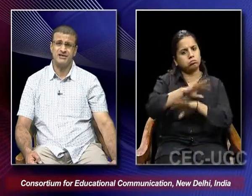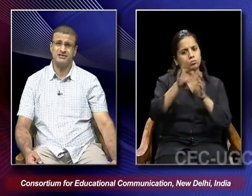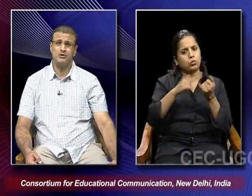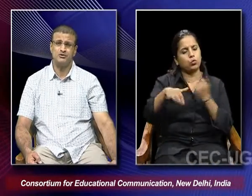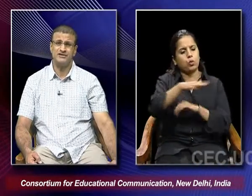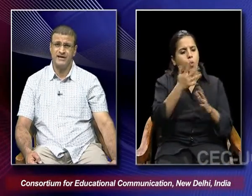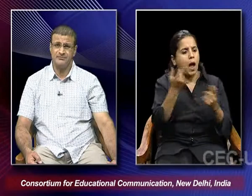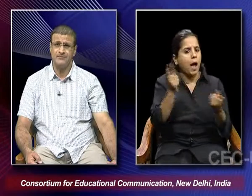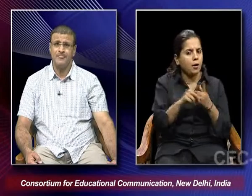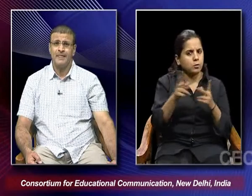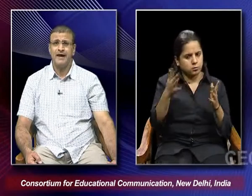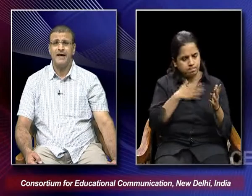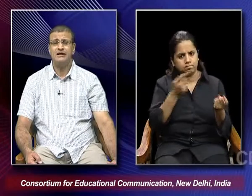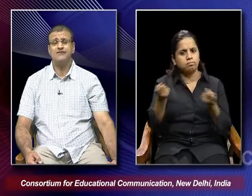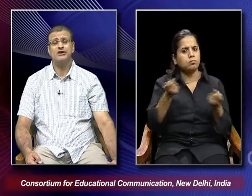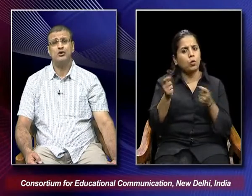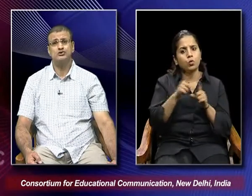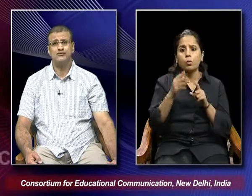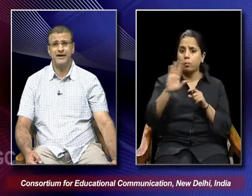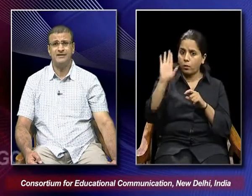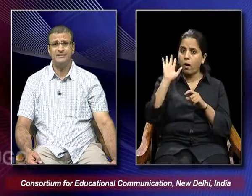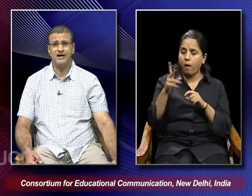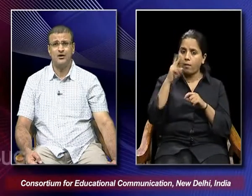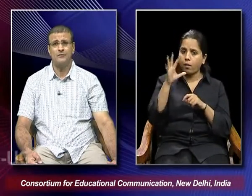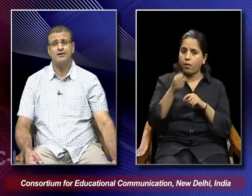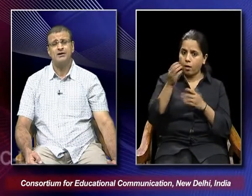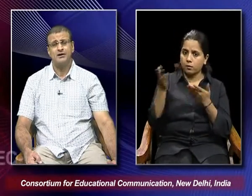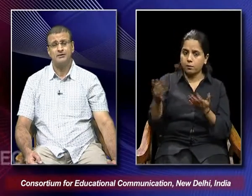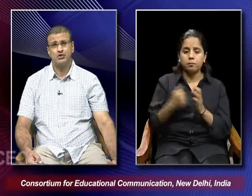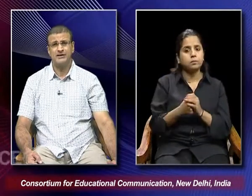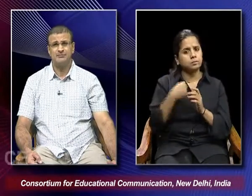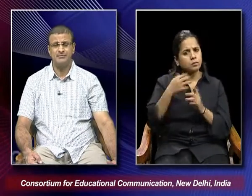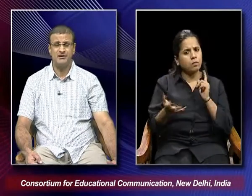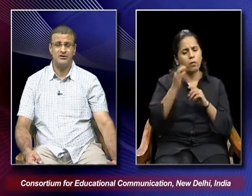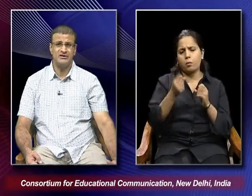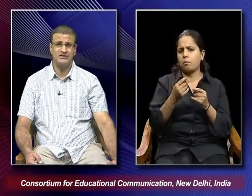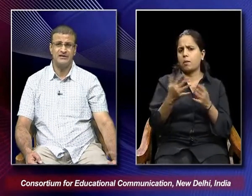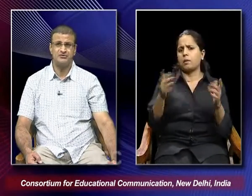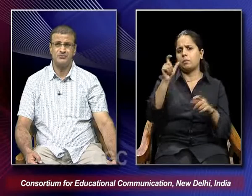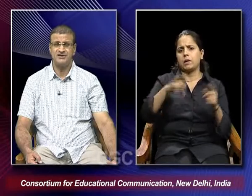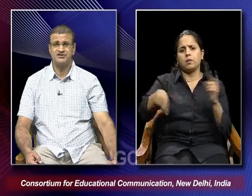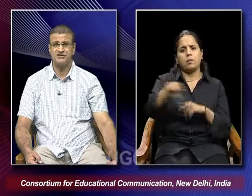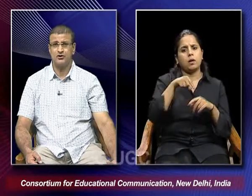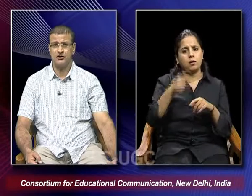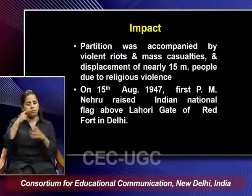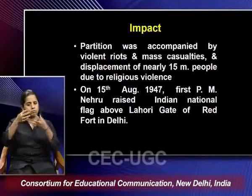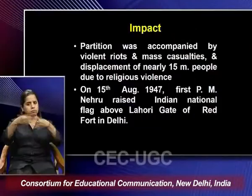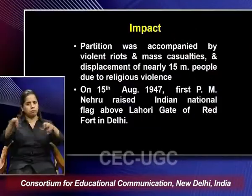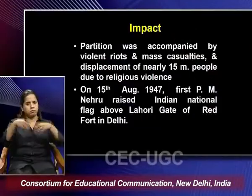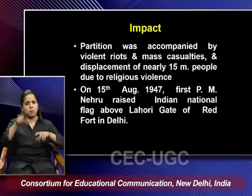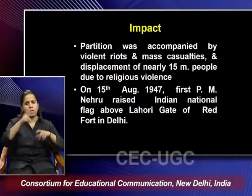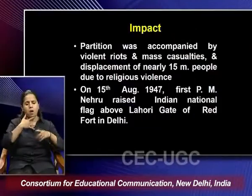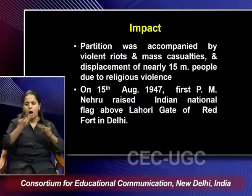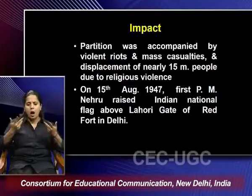situation at that point of time. And we also find that how so many people during the times of partition, they got